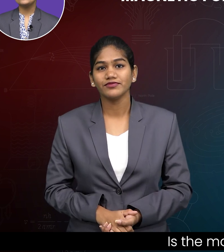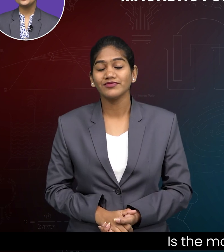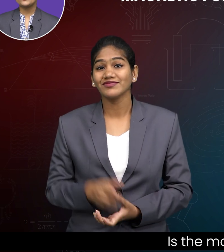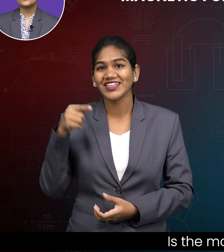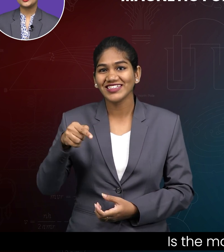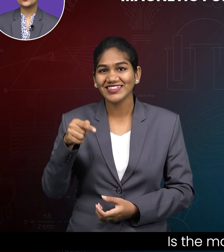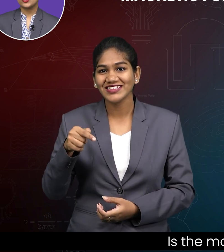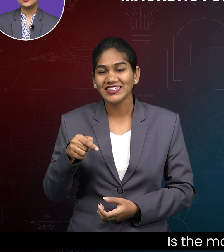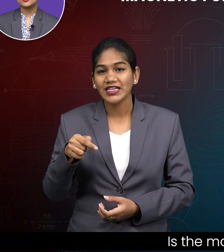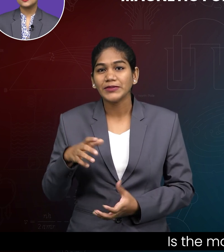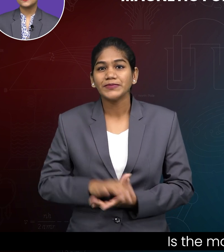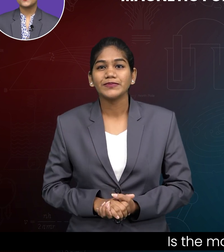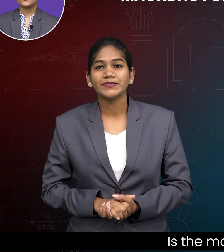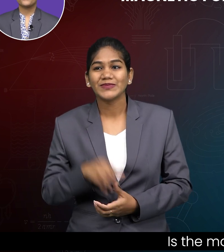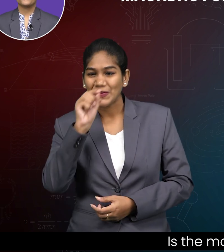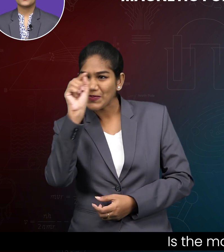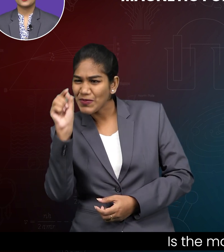Is the motion of electrons